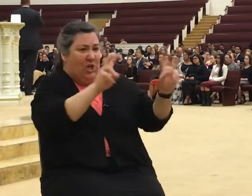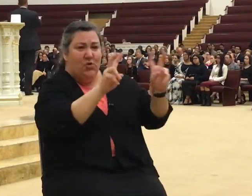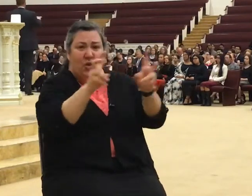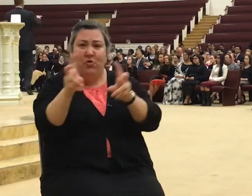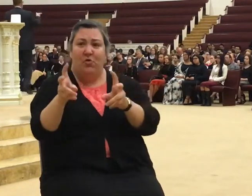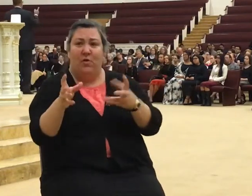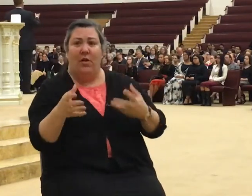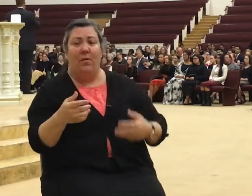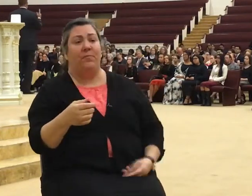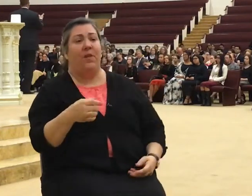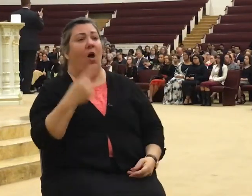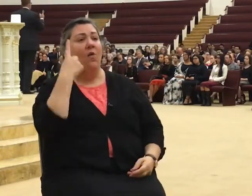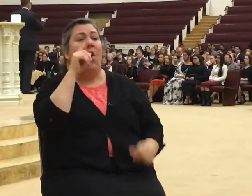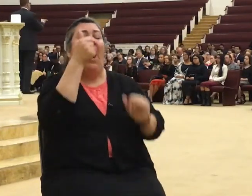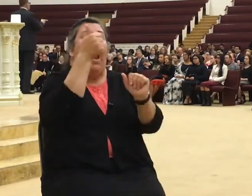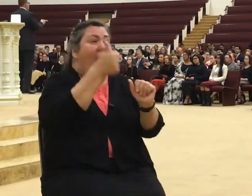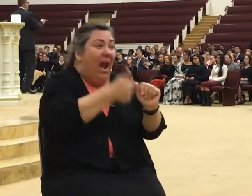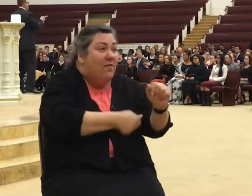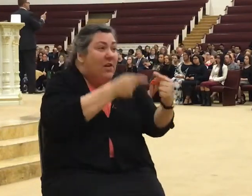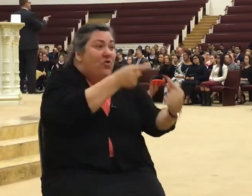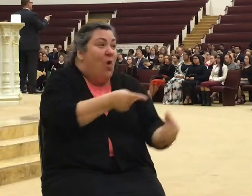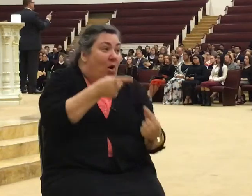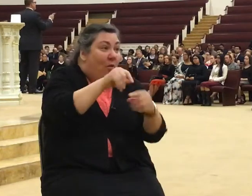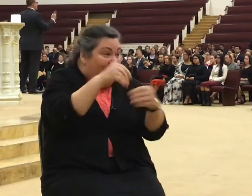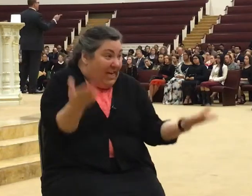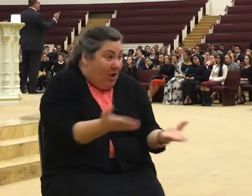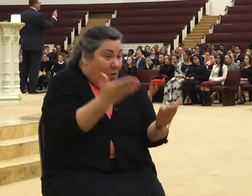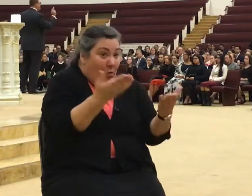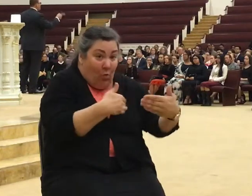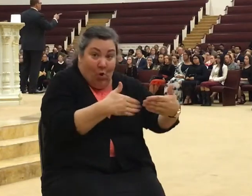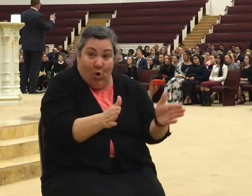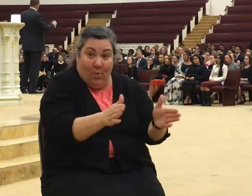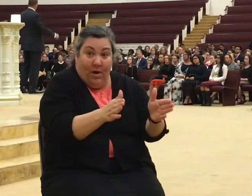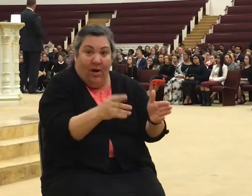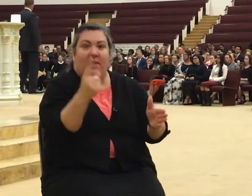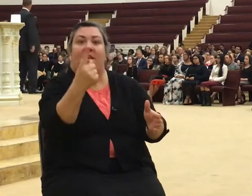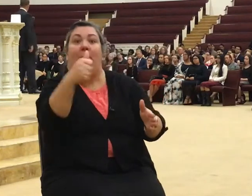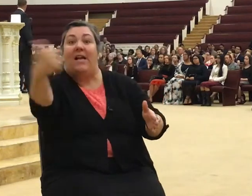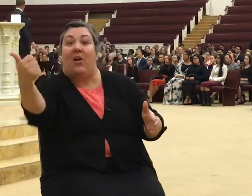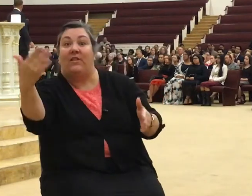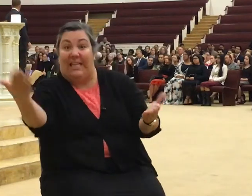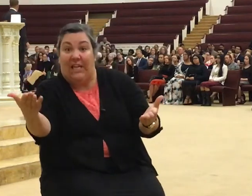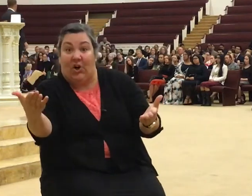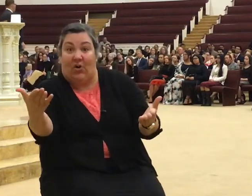I would almost guarantee for every struggle in this room, there's somebody that overcame that very struggle.